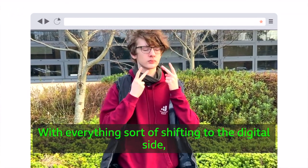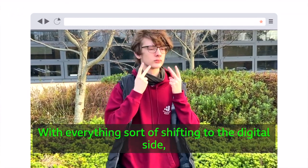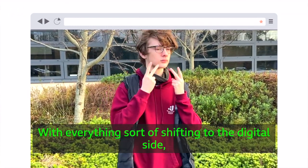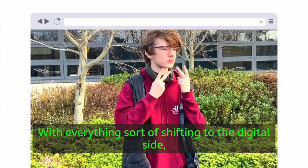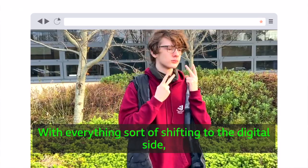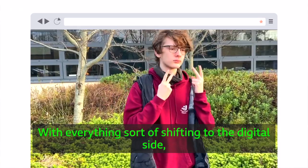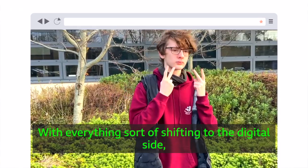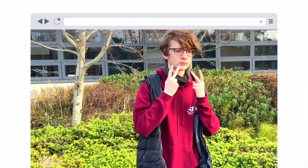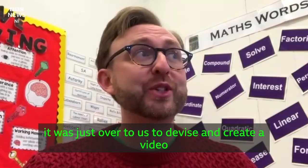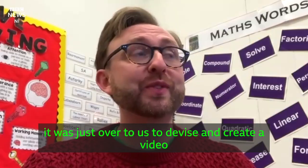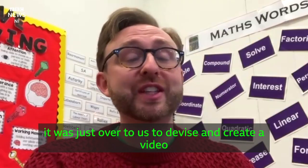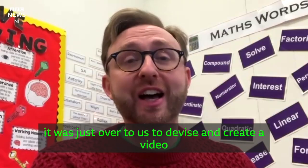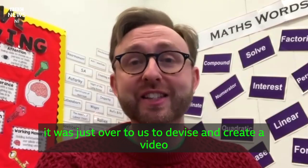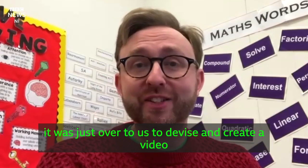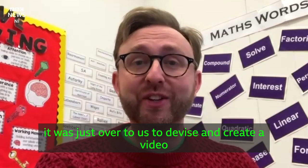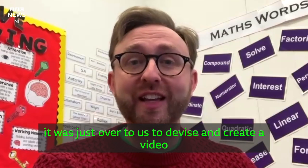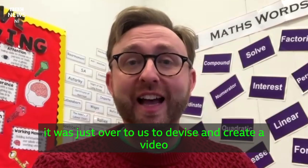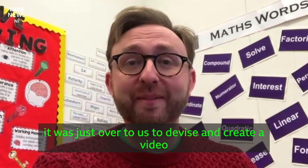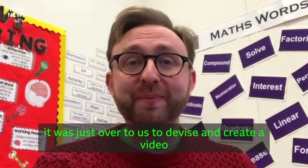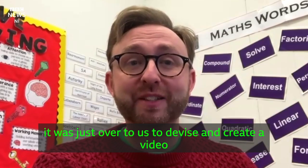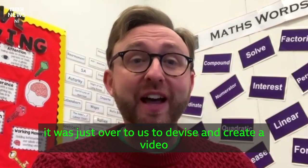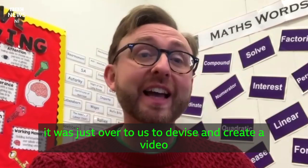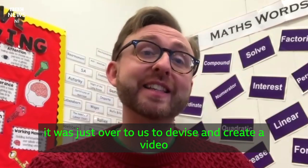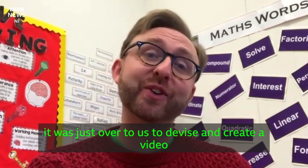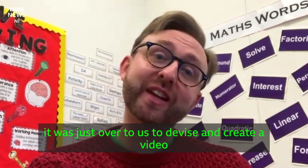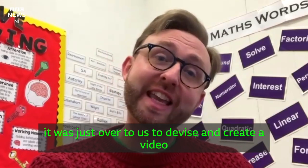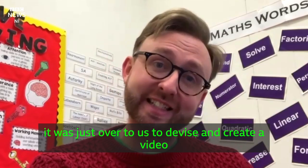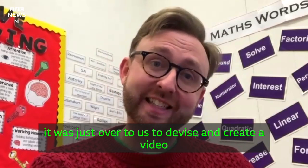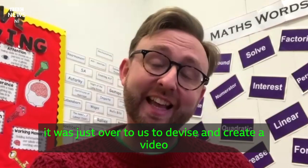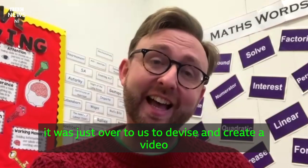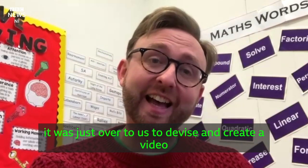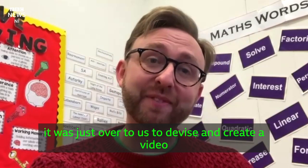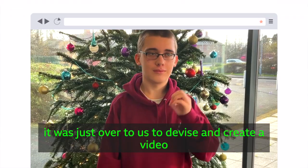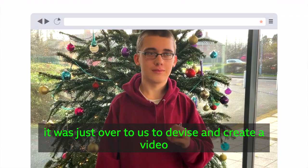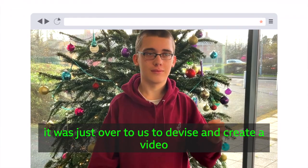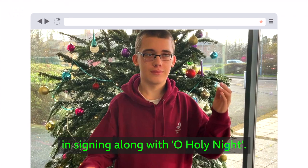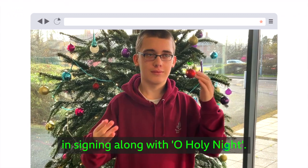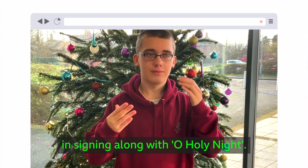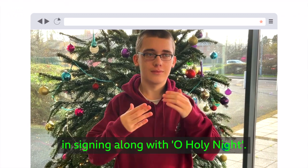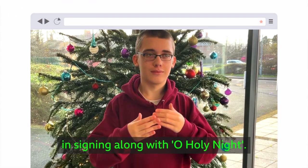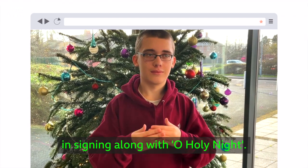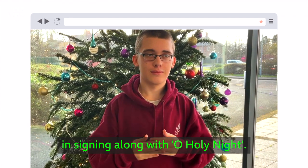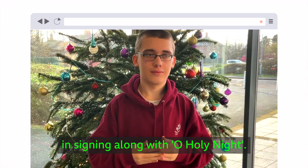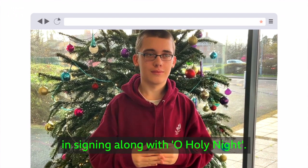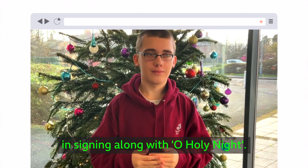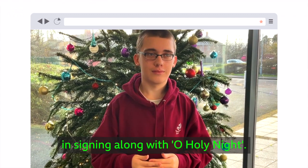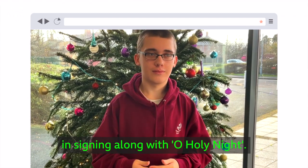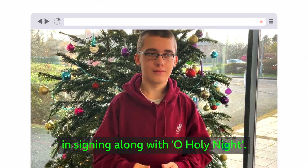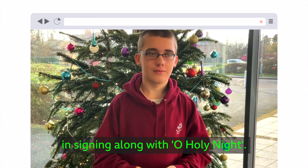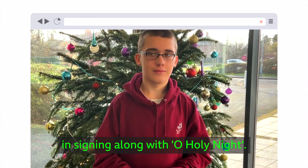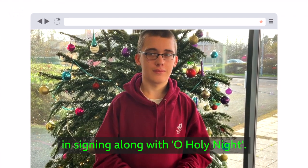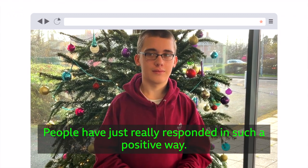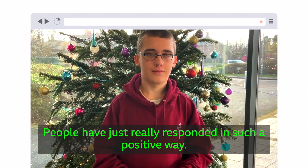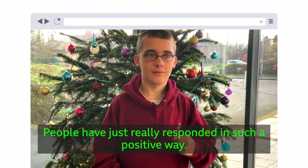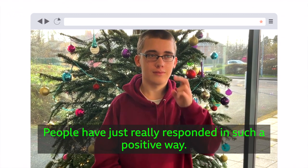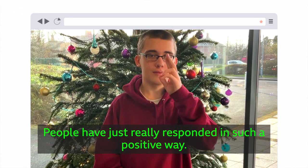the digital side. It's just over to us to devise and create a video and sign in along with the